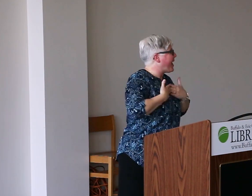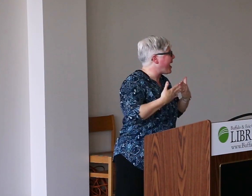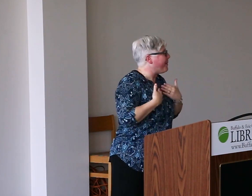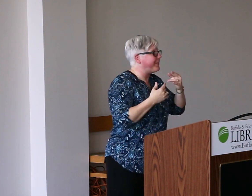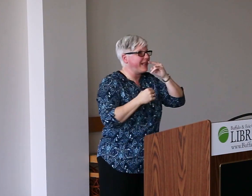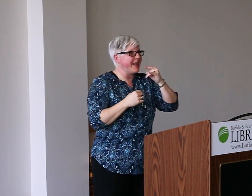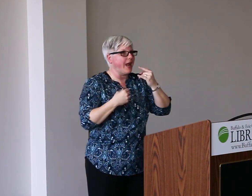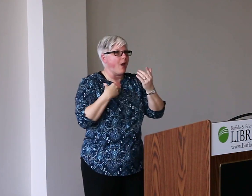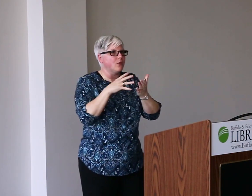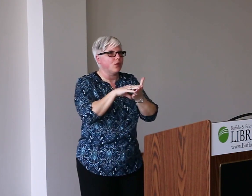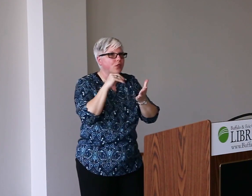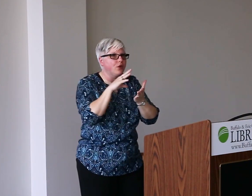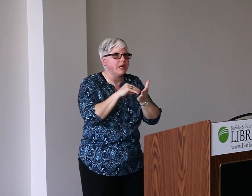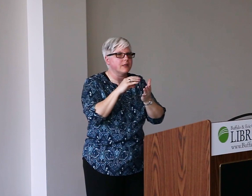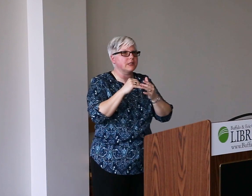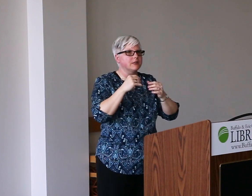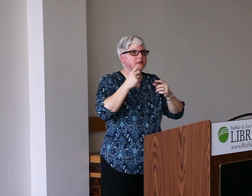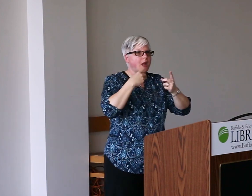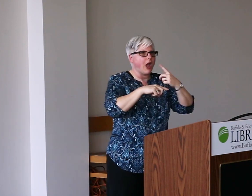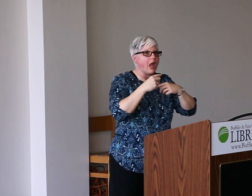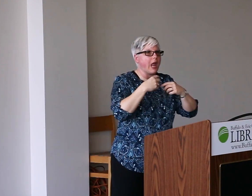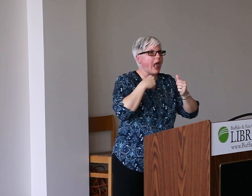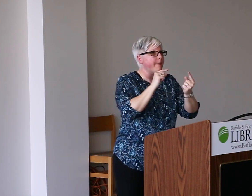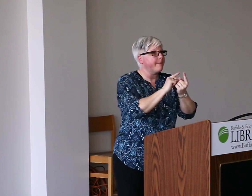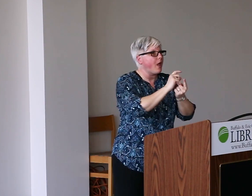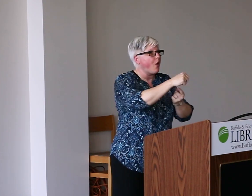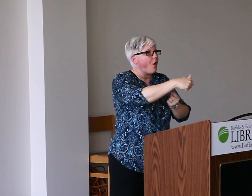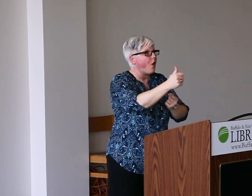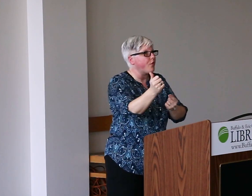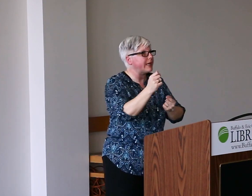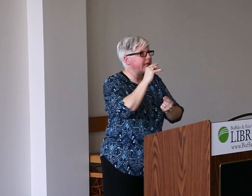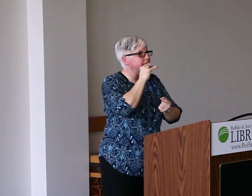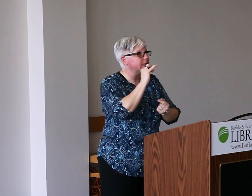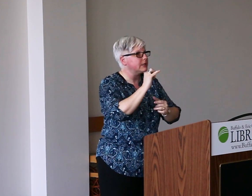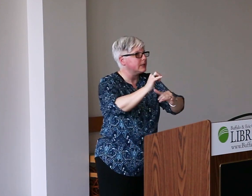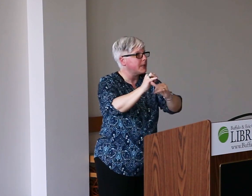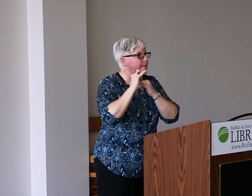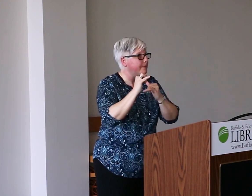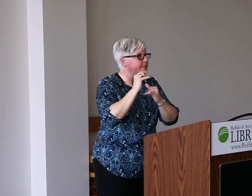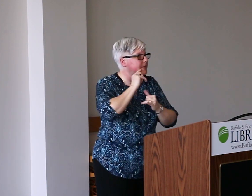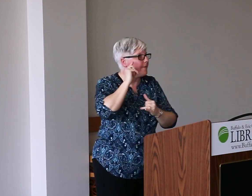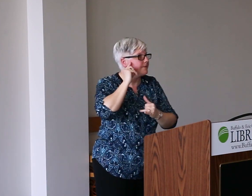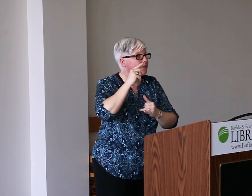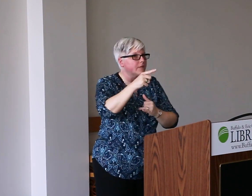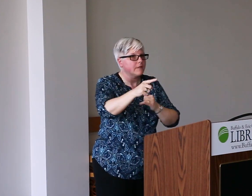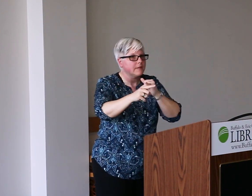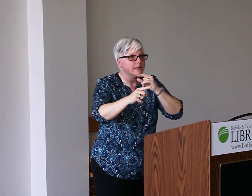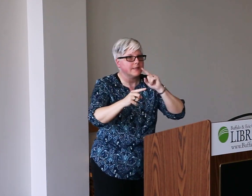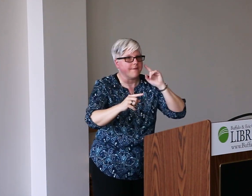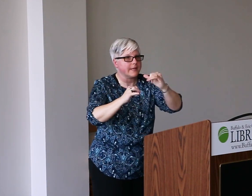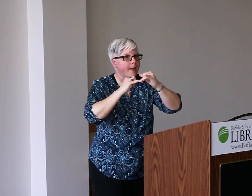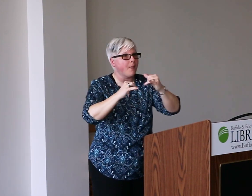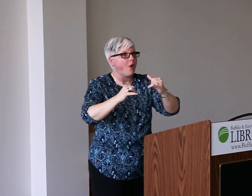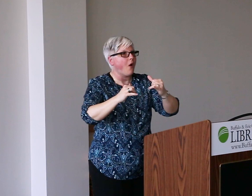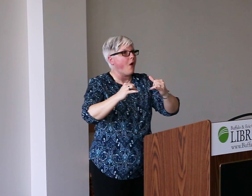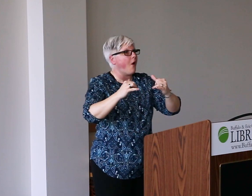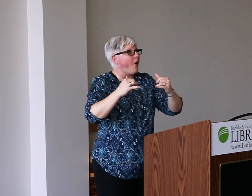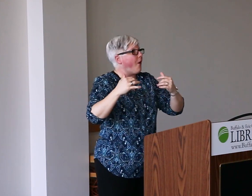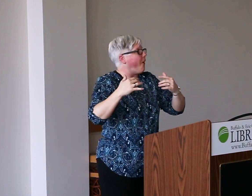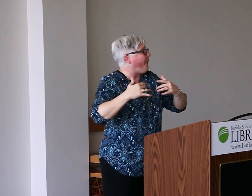was really, really happy with the other kids. I was learning sign. I met other kids that were just like me. They were deaf too. I was like,